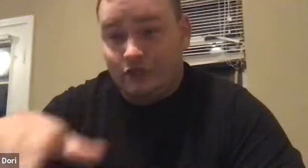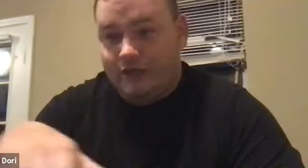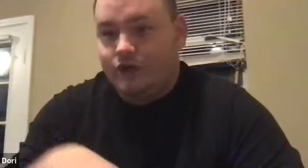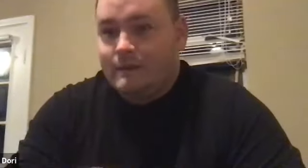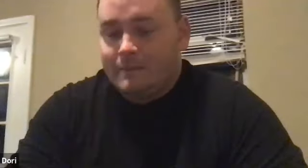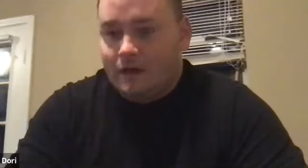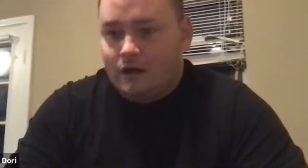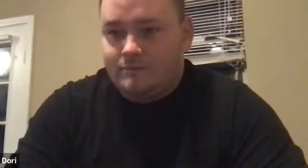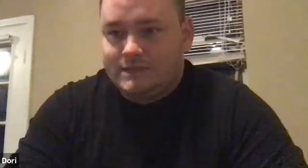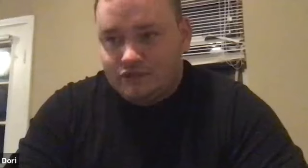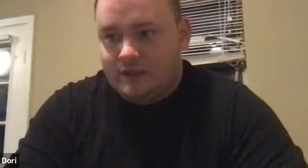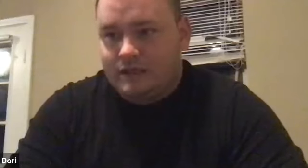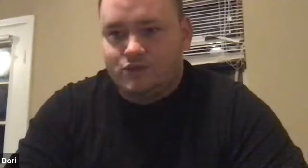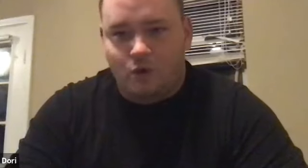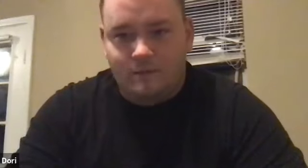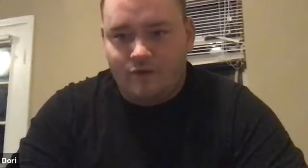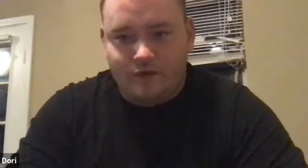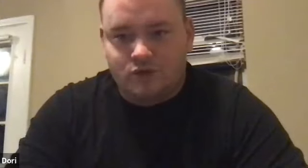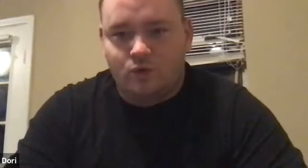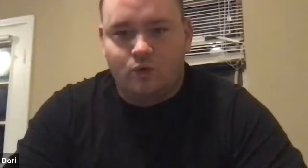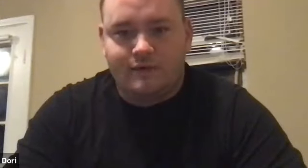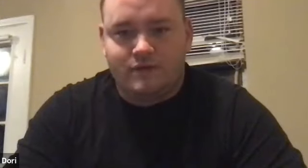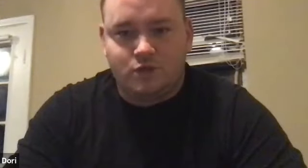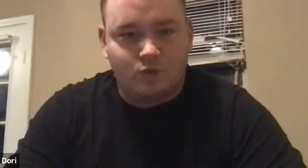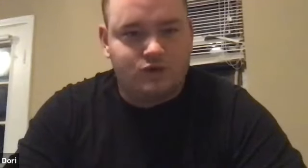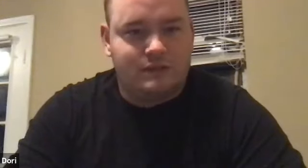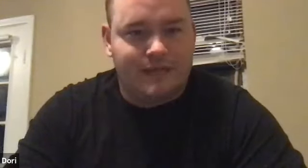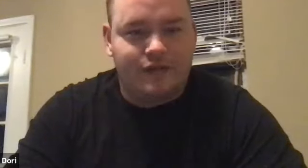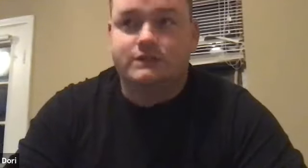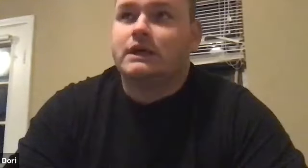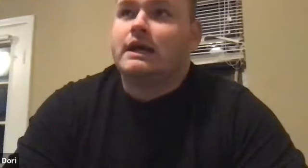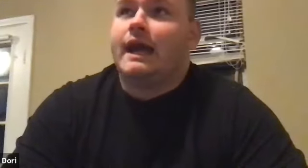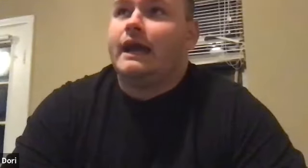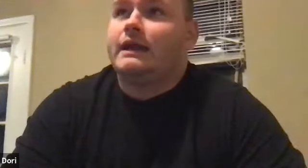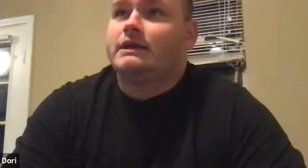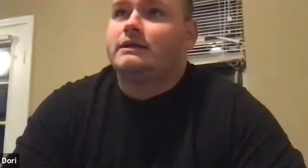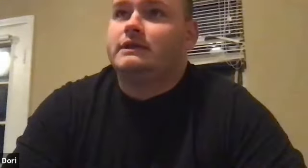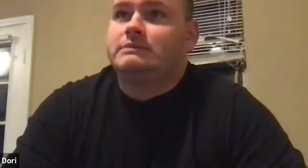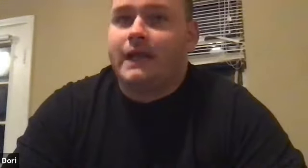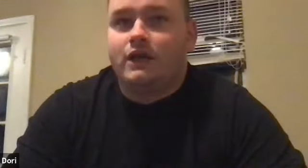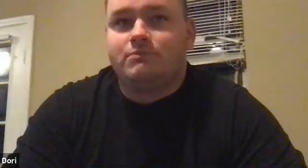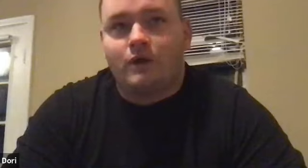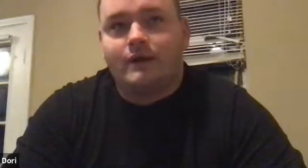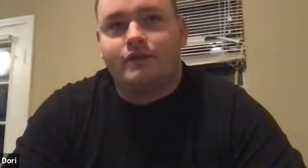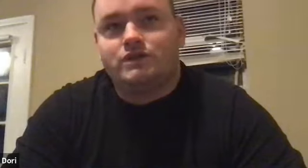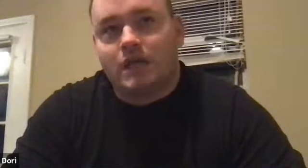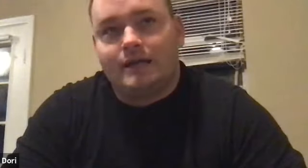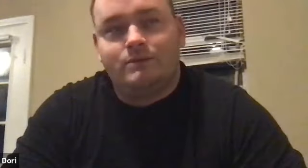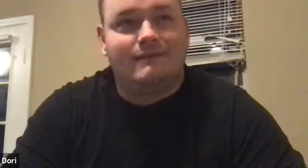year, teaching them, showing them around the school, giving tours to the parents. And these parents brought in their son. He was 17